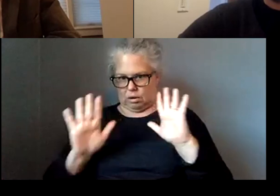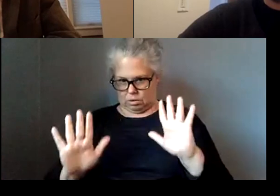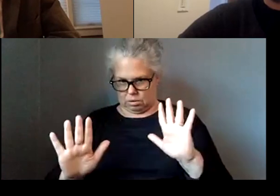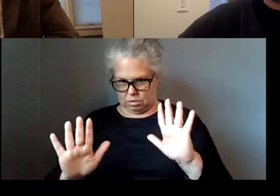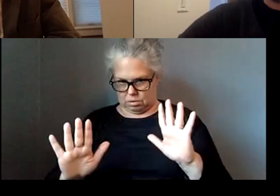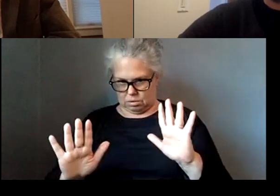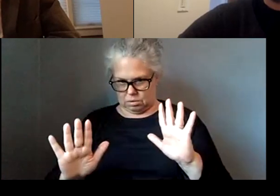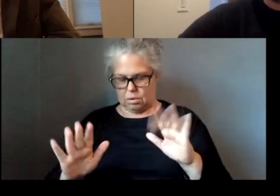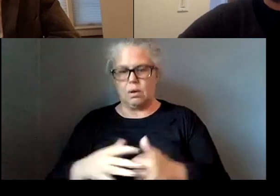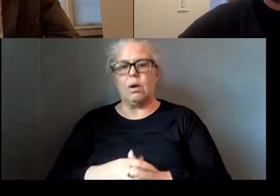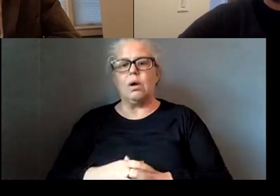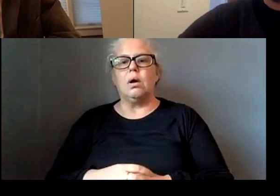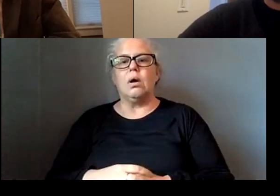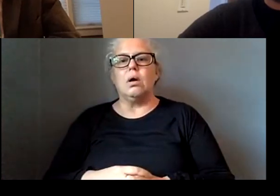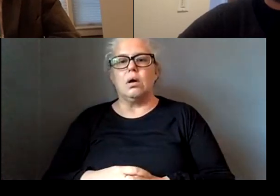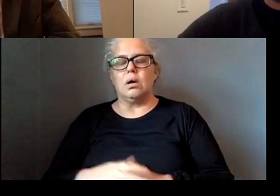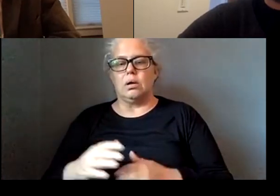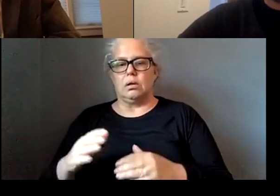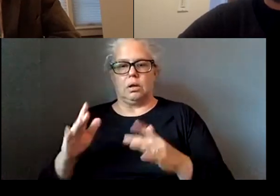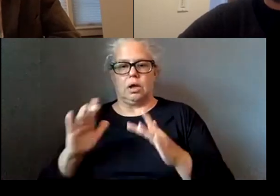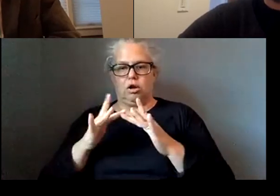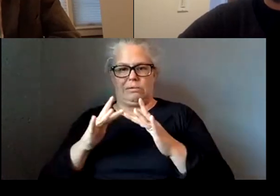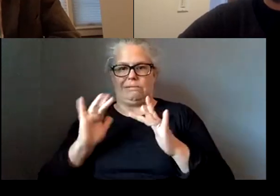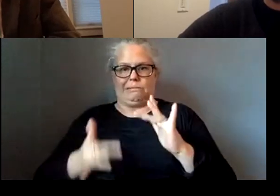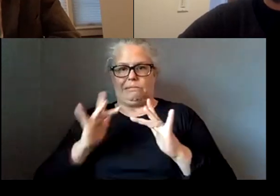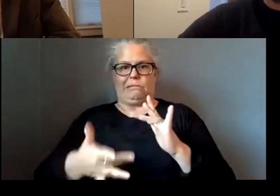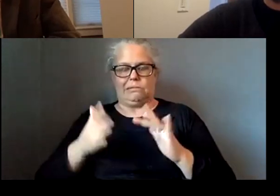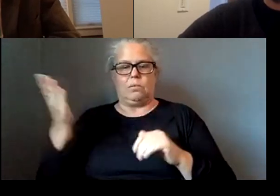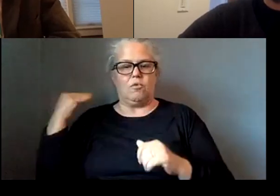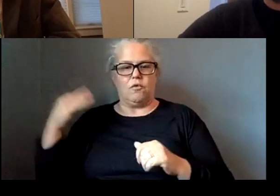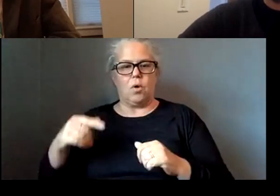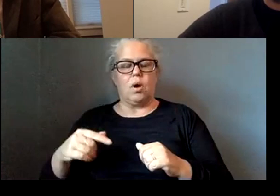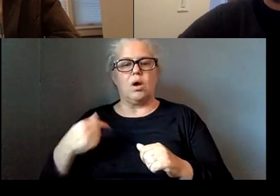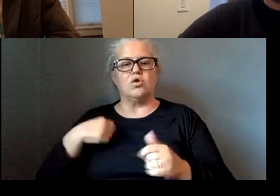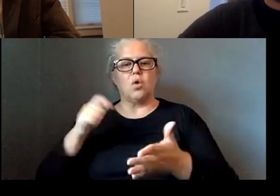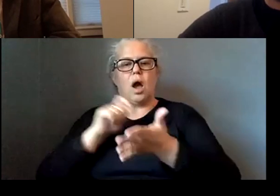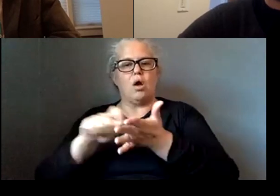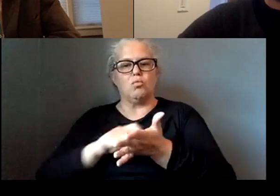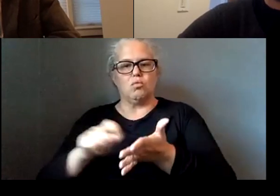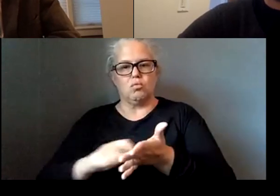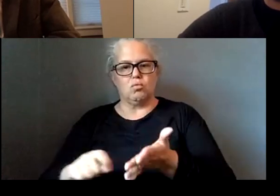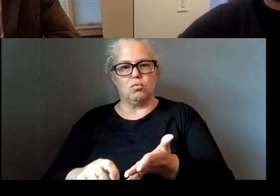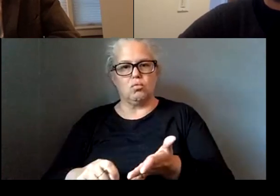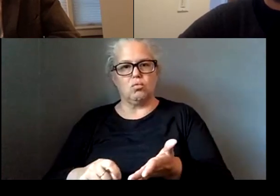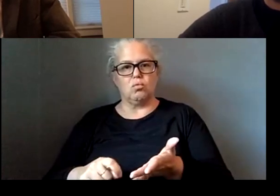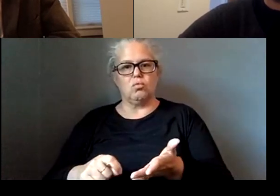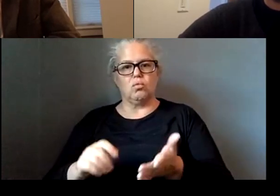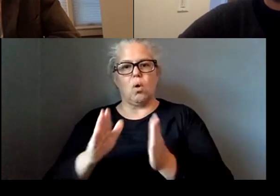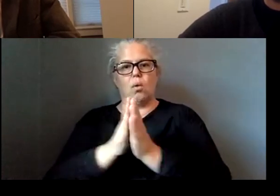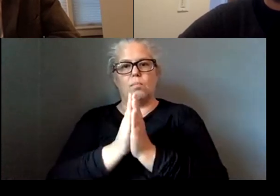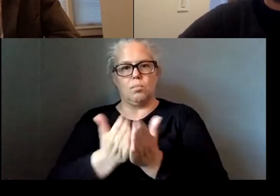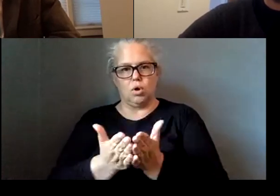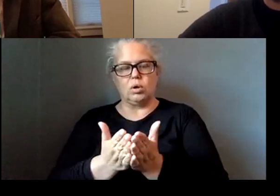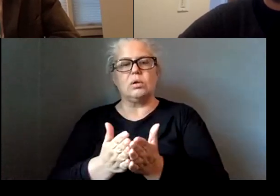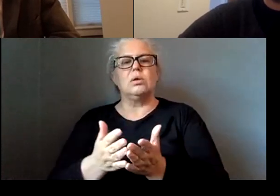widely available and easy. I wrote for books and got lots of books, and whatever we